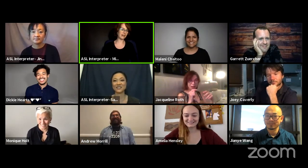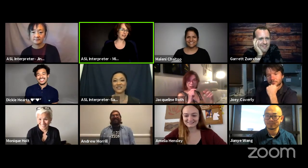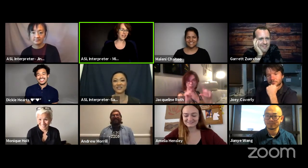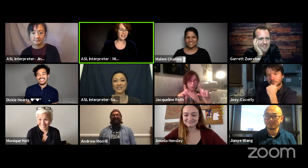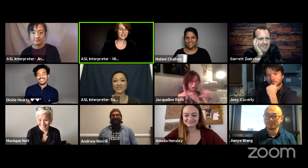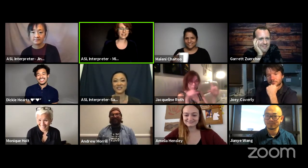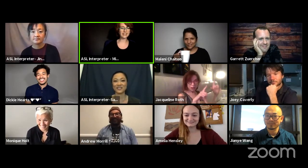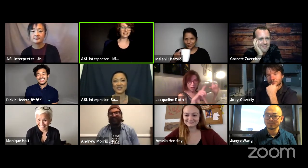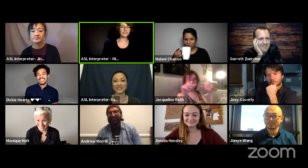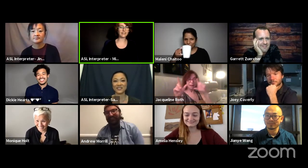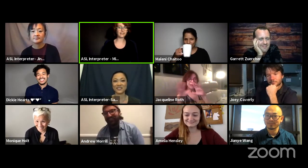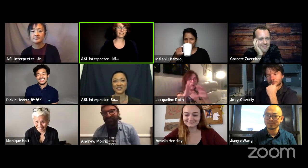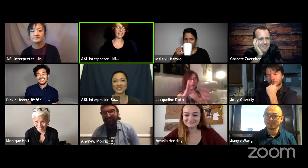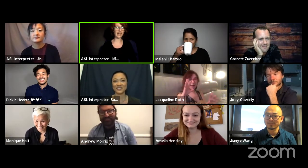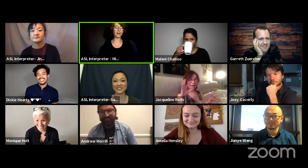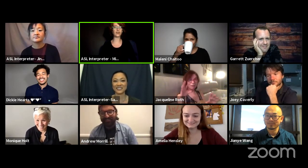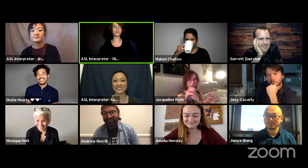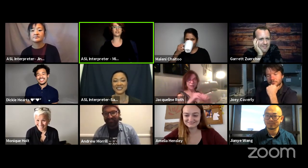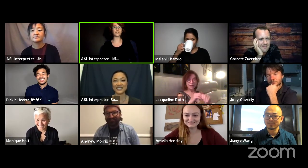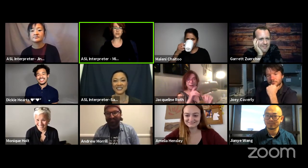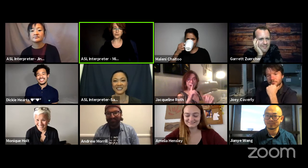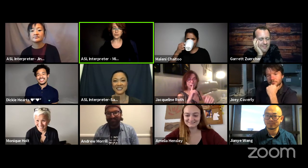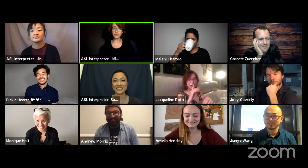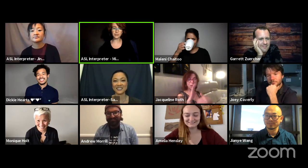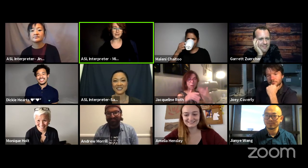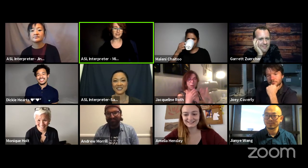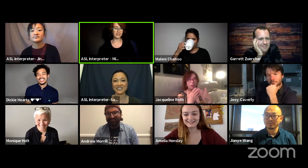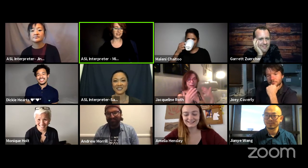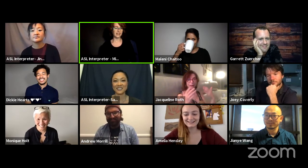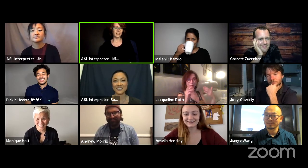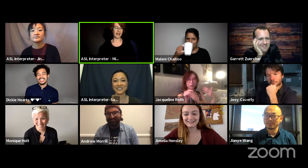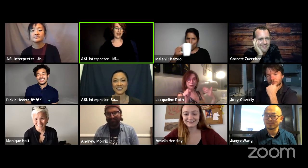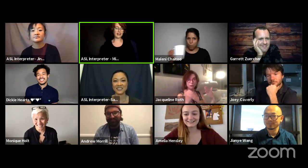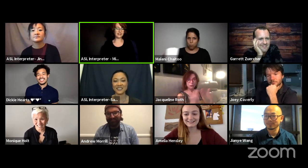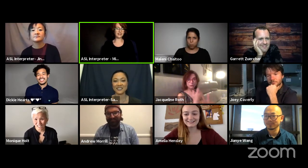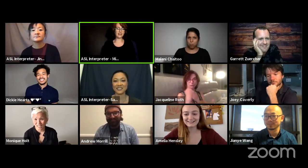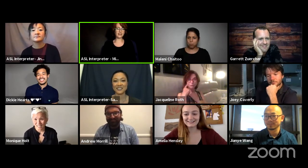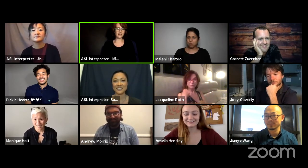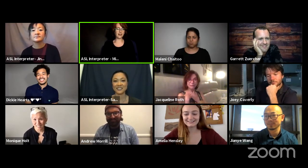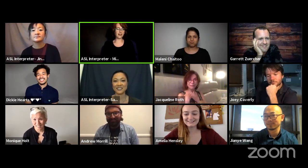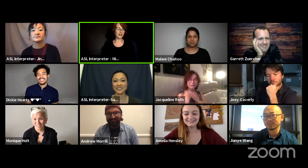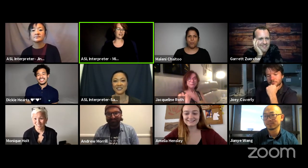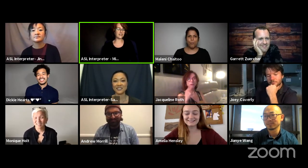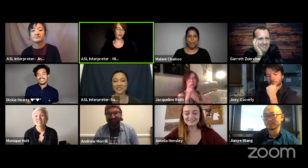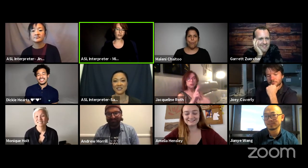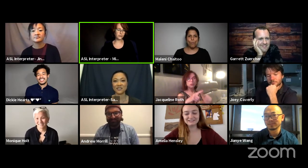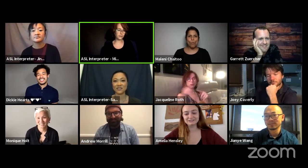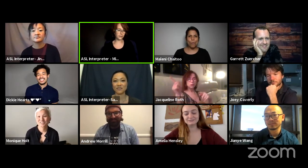out lighting, figuring out Zoom, and it's all new for